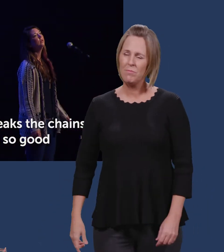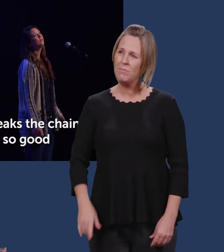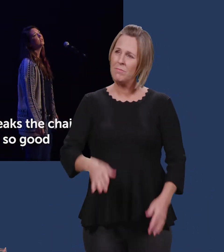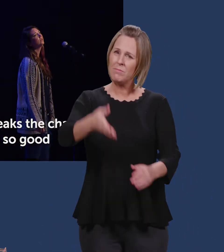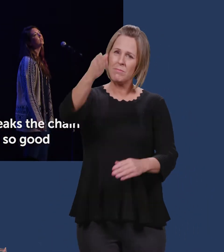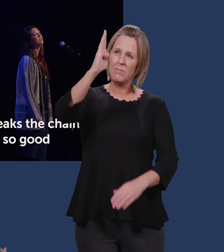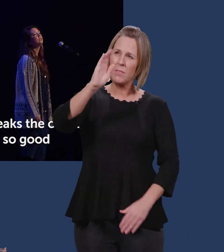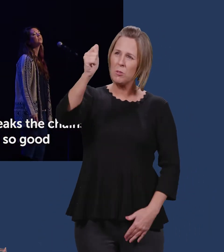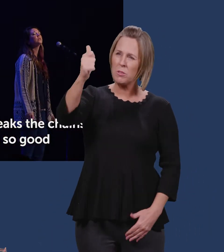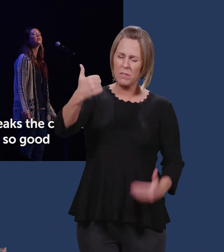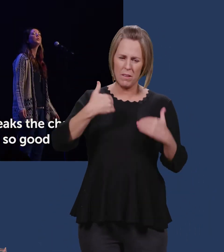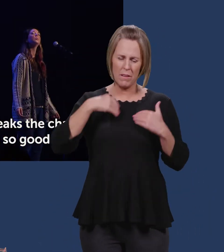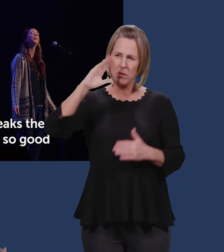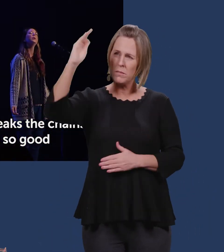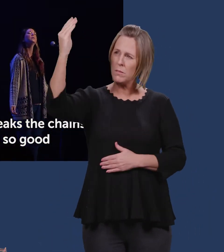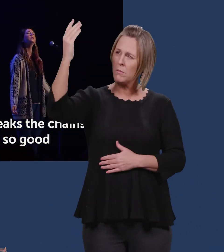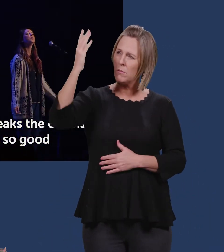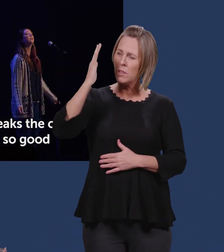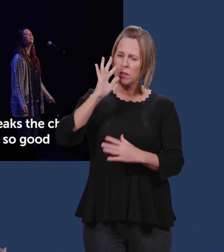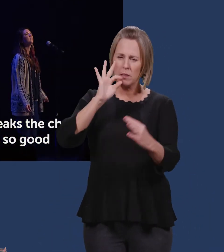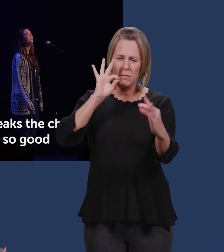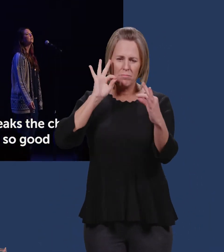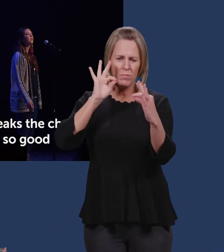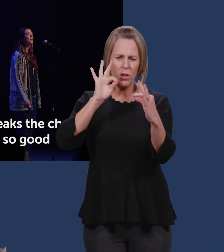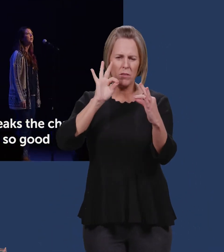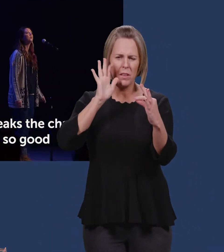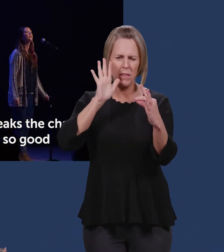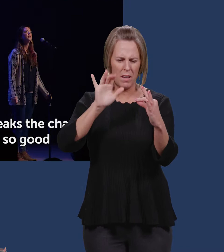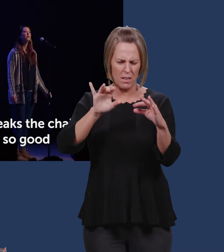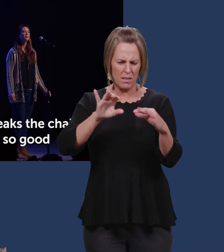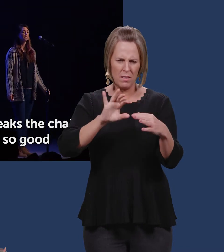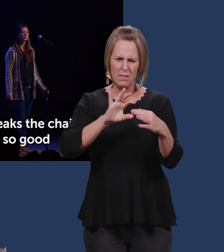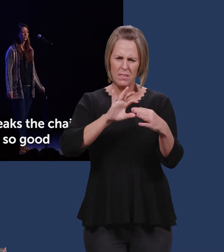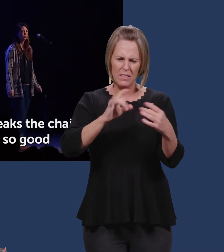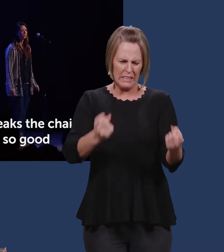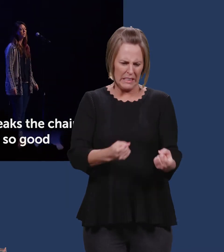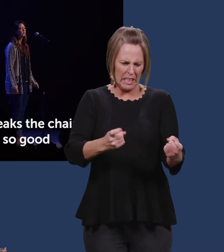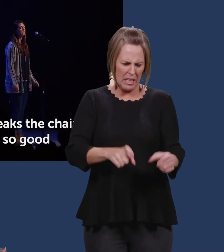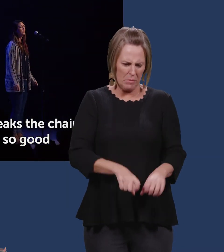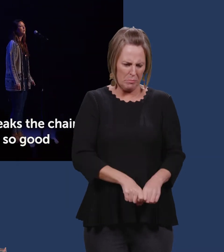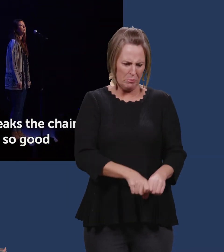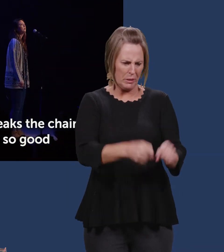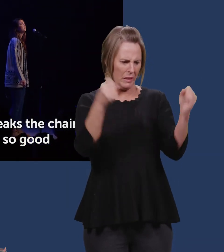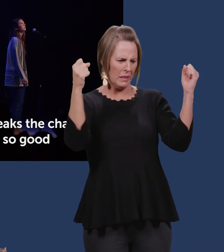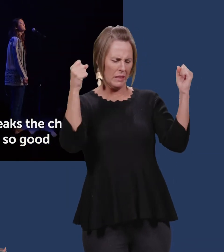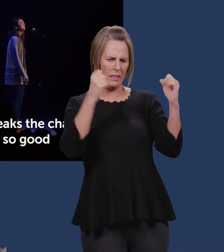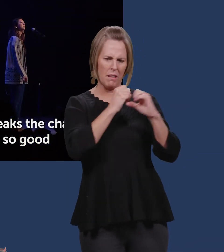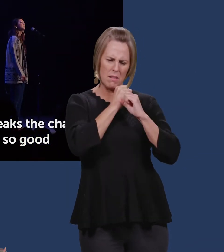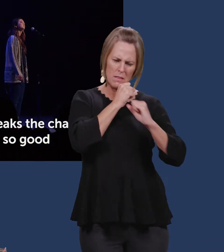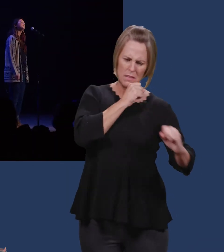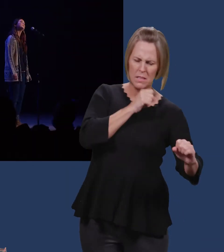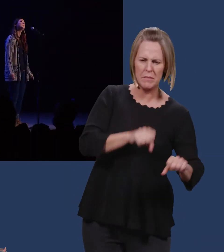Your perfect grace breaks the chains, your freedom is so good.